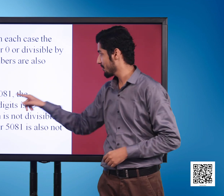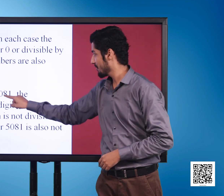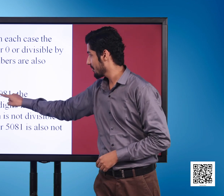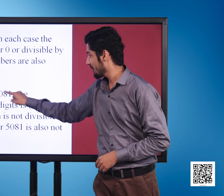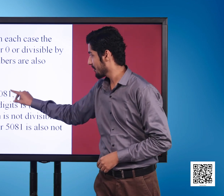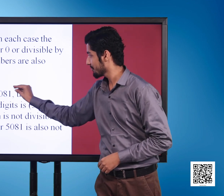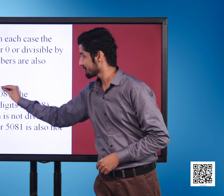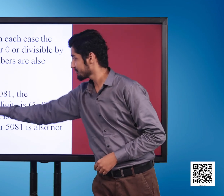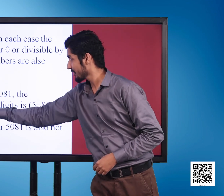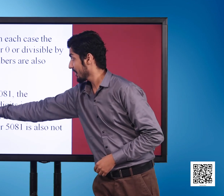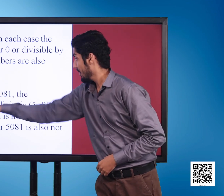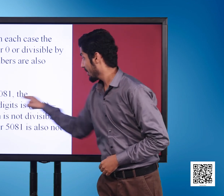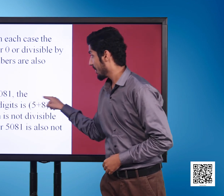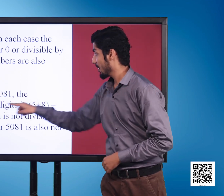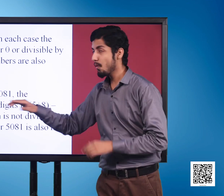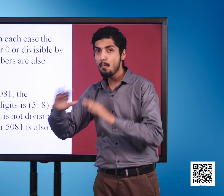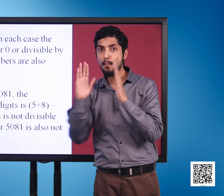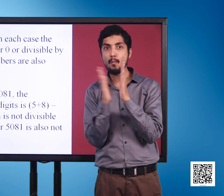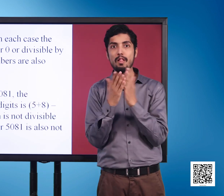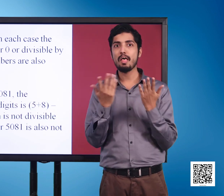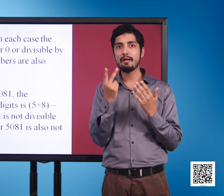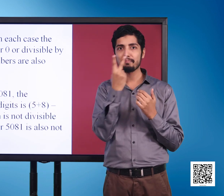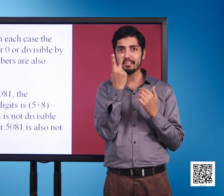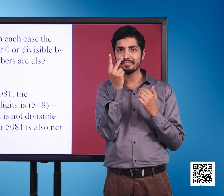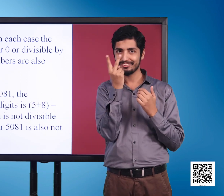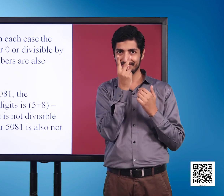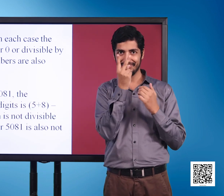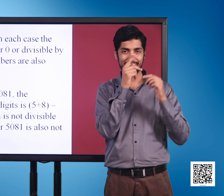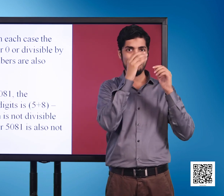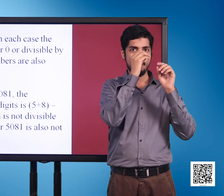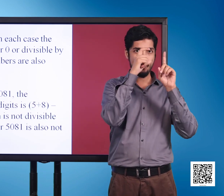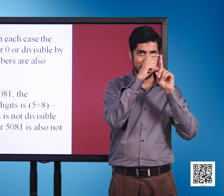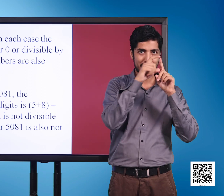The number 5081 is also not divisible by 11.